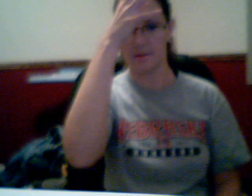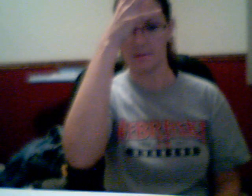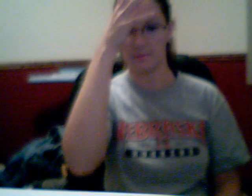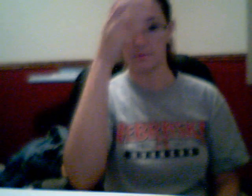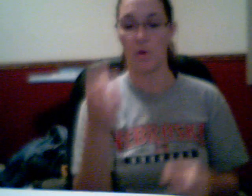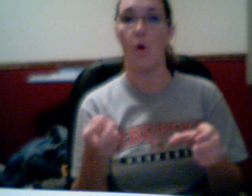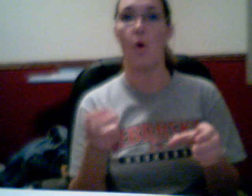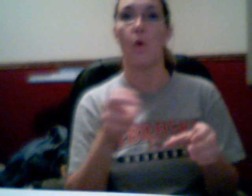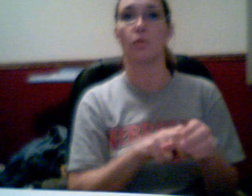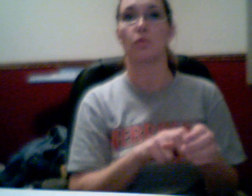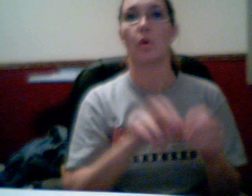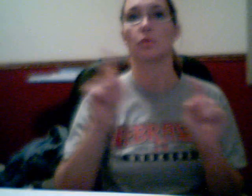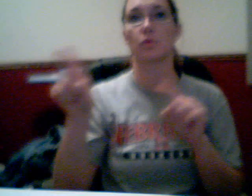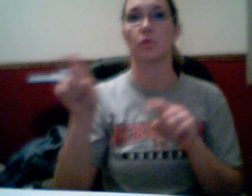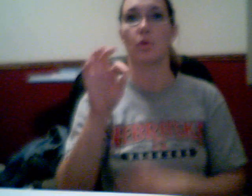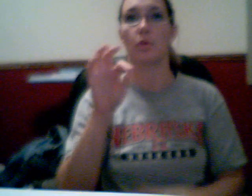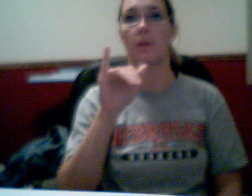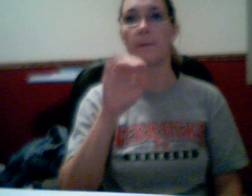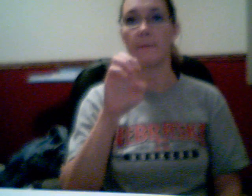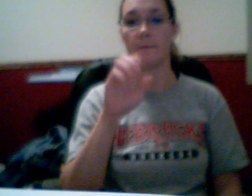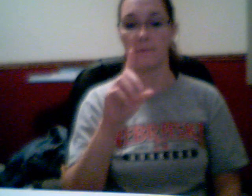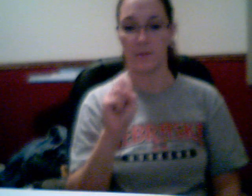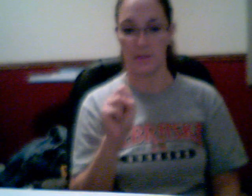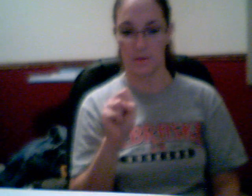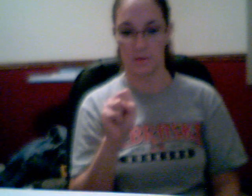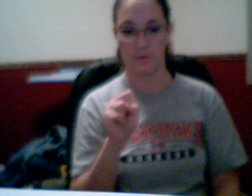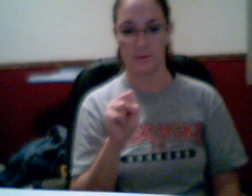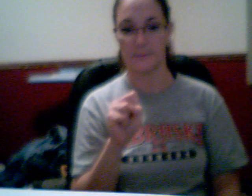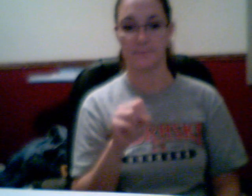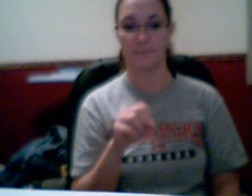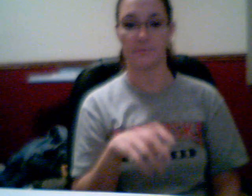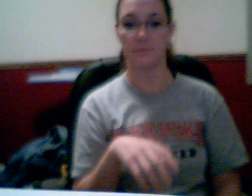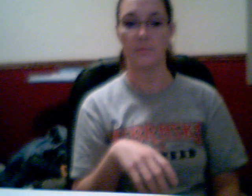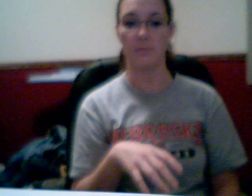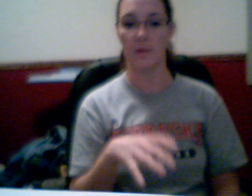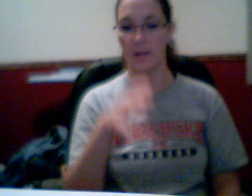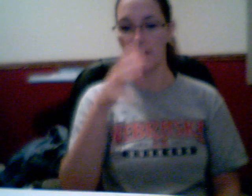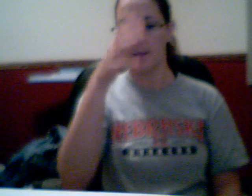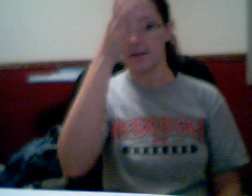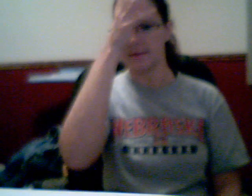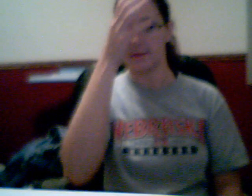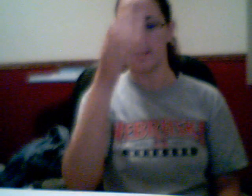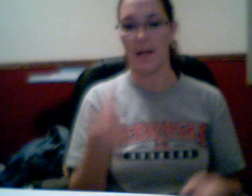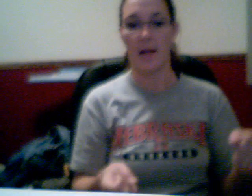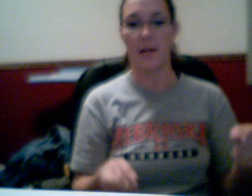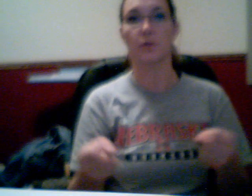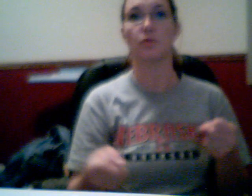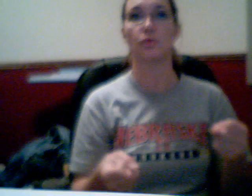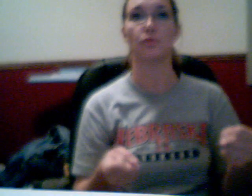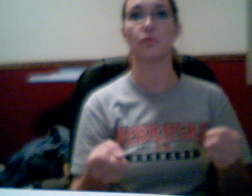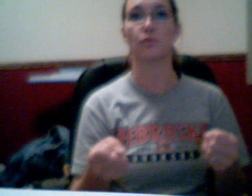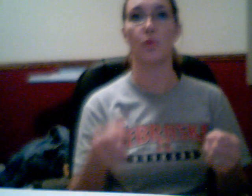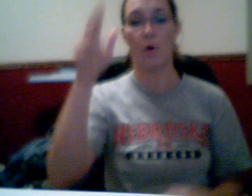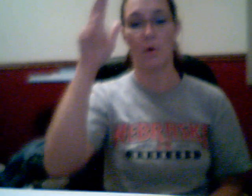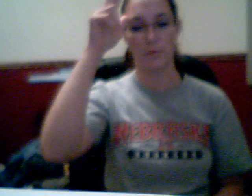Under her feet it bounced, and over the edges of the hay rack it kept coming. All the time she was rising higher on the trampled down